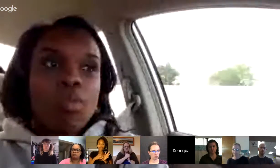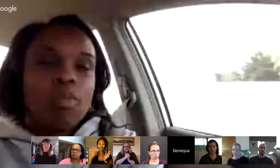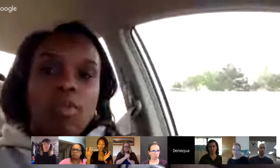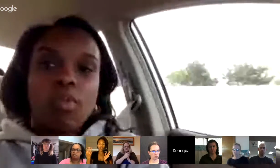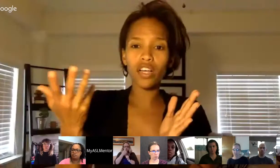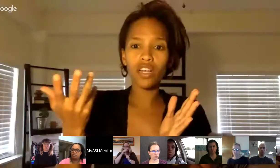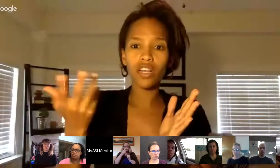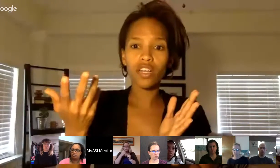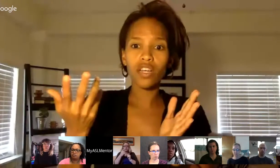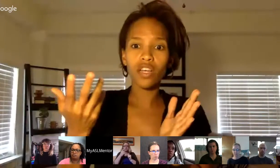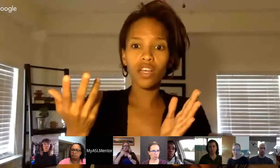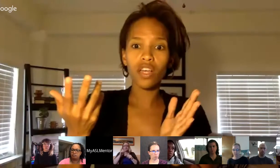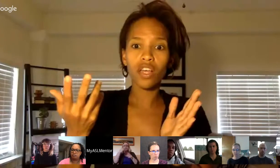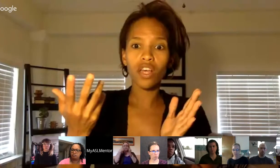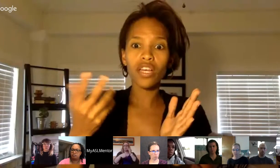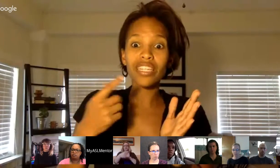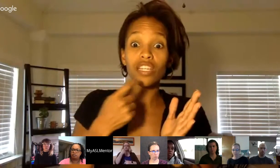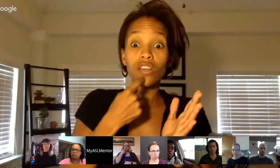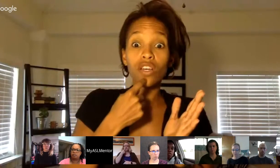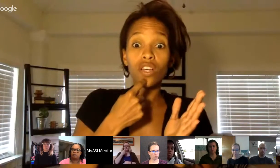that? Again, what?